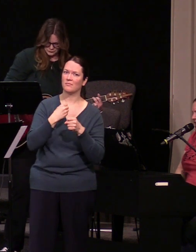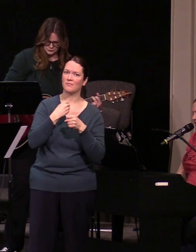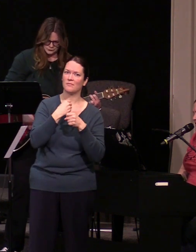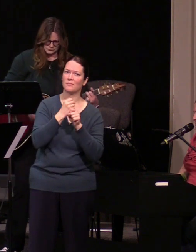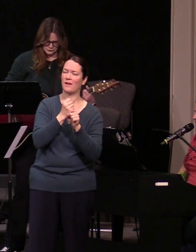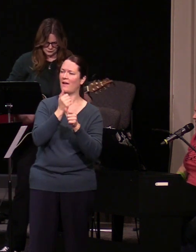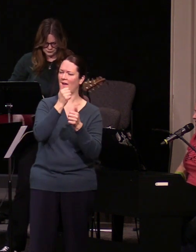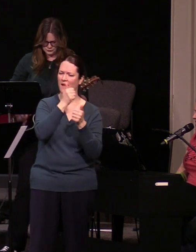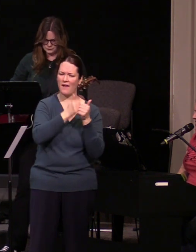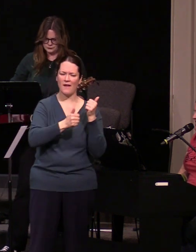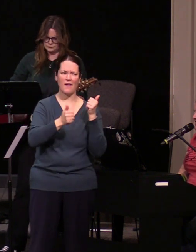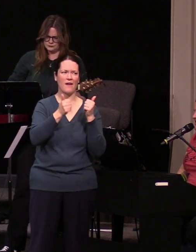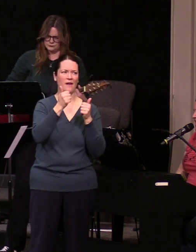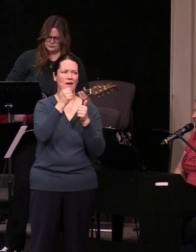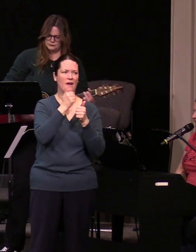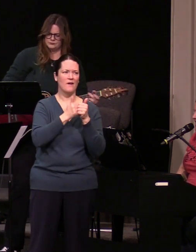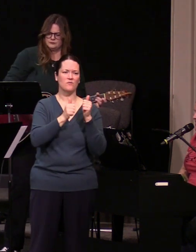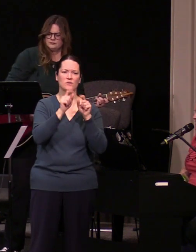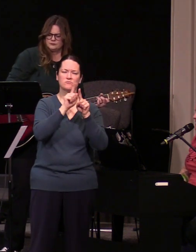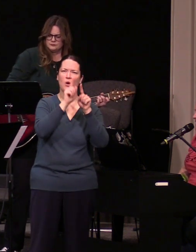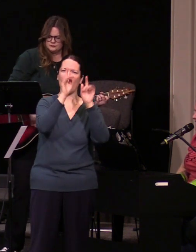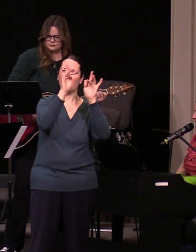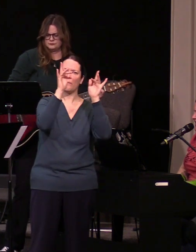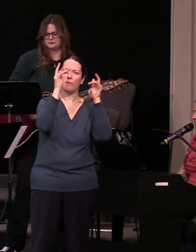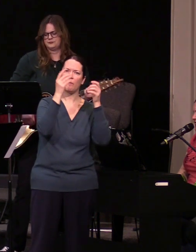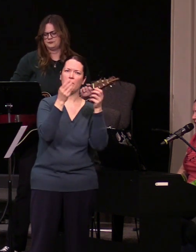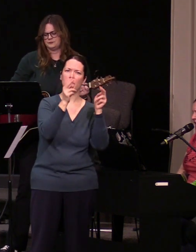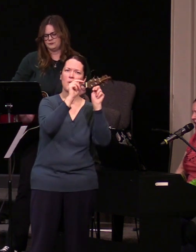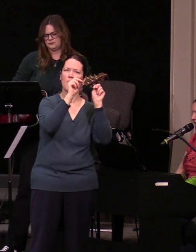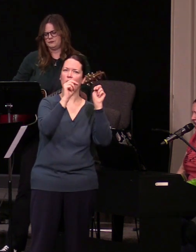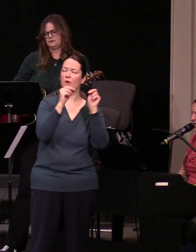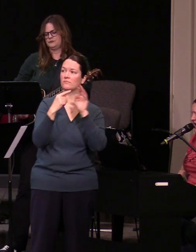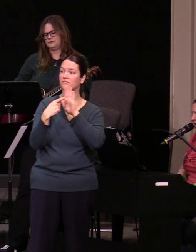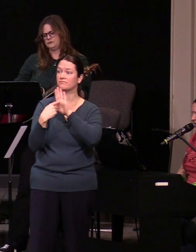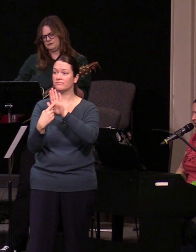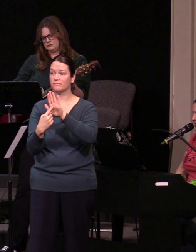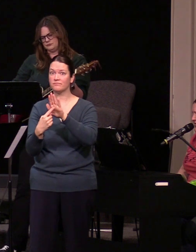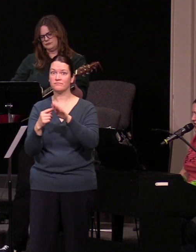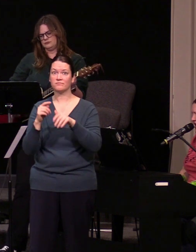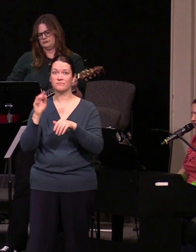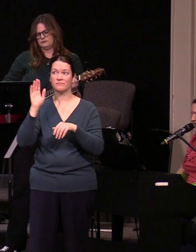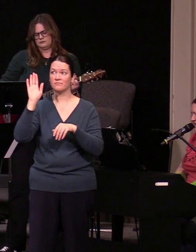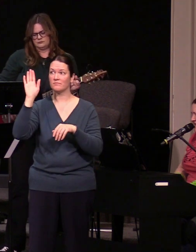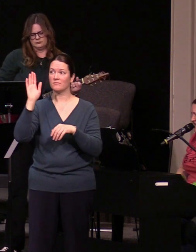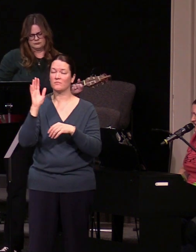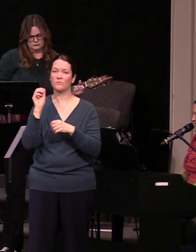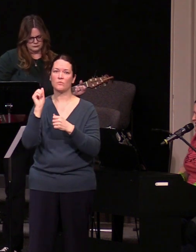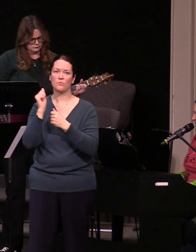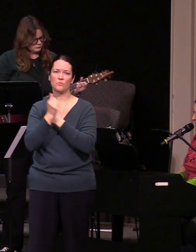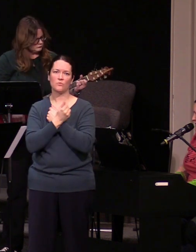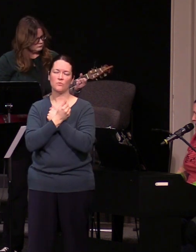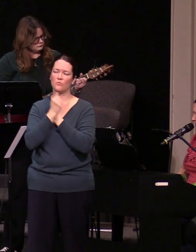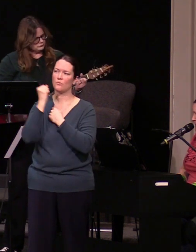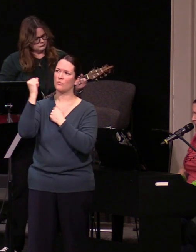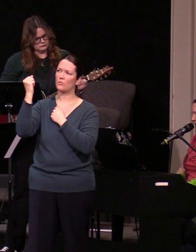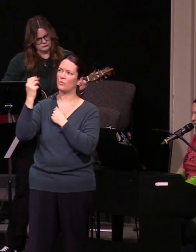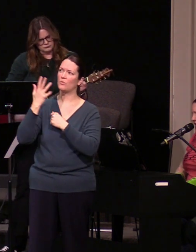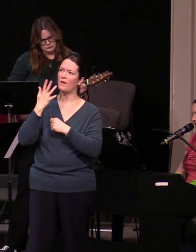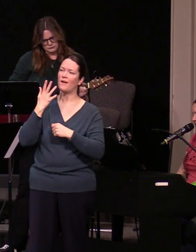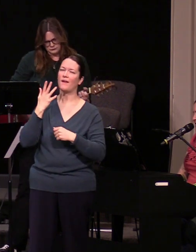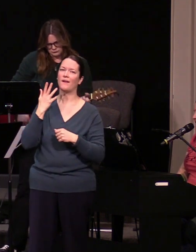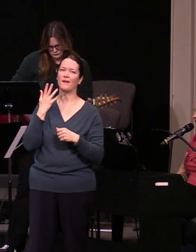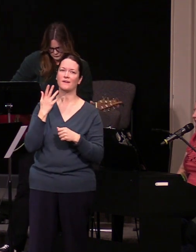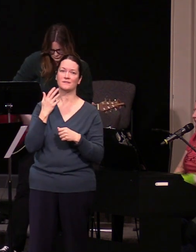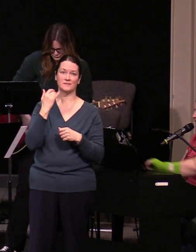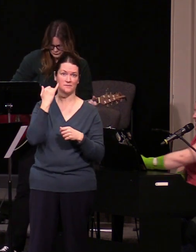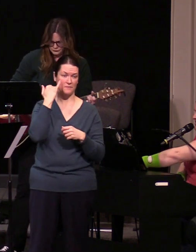made, every burning star a signal fire of grace.